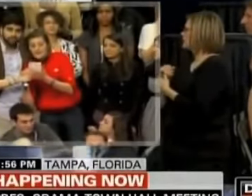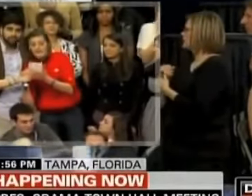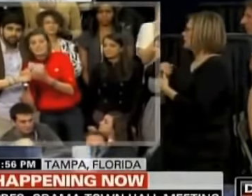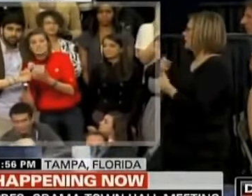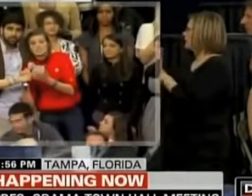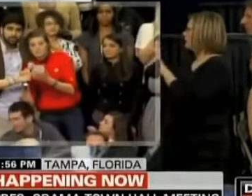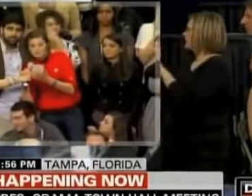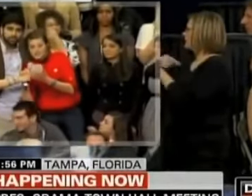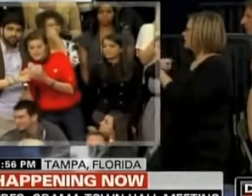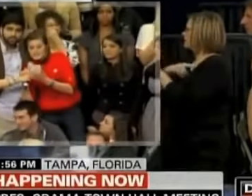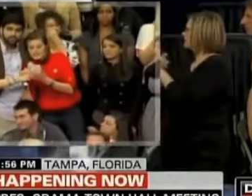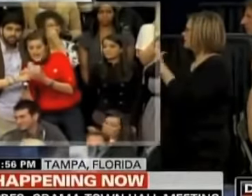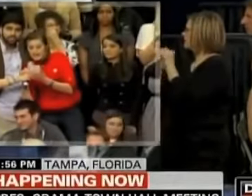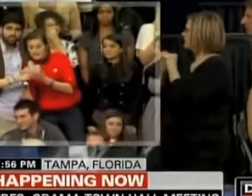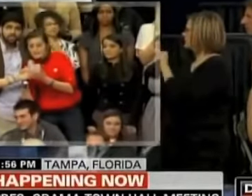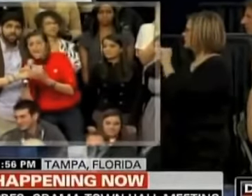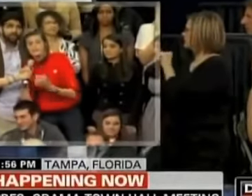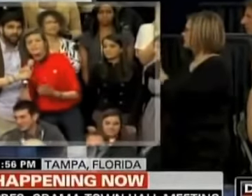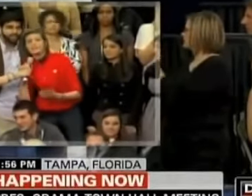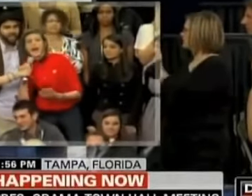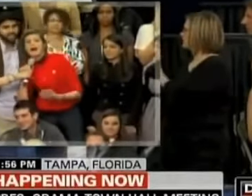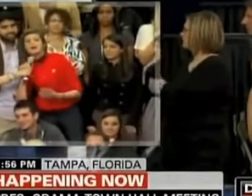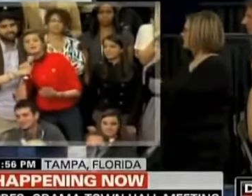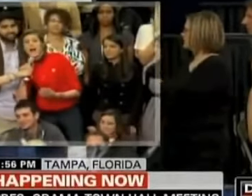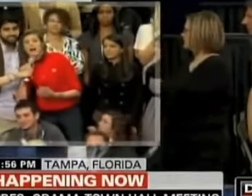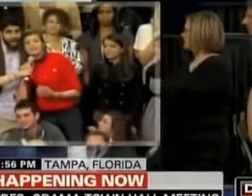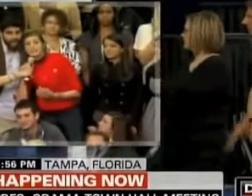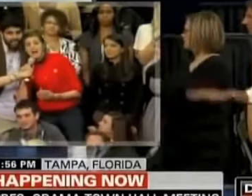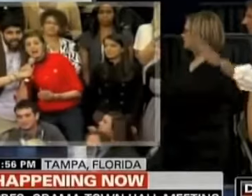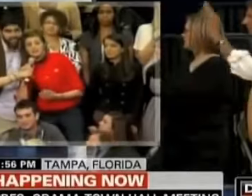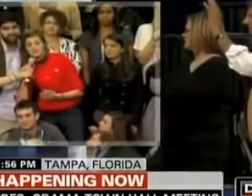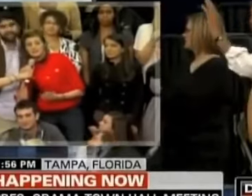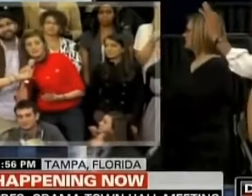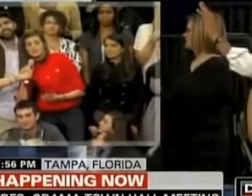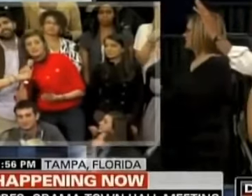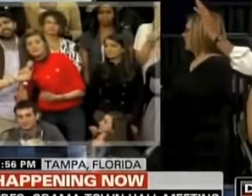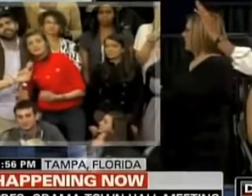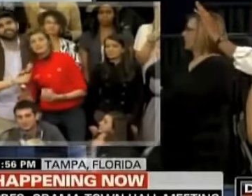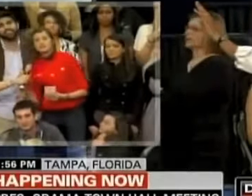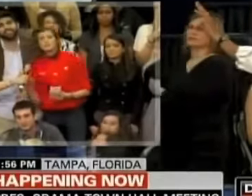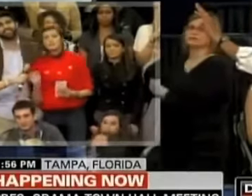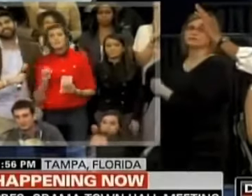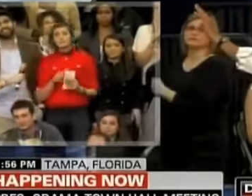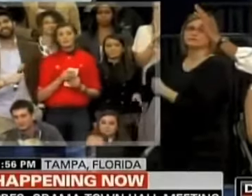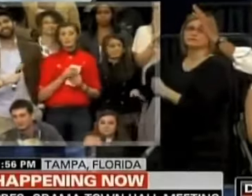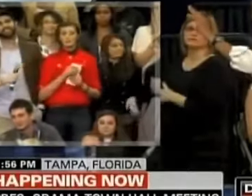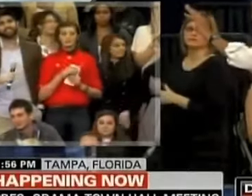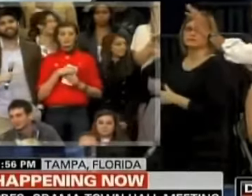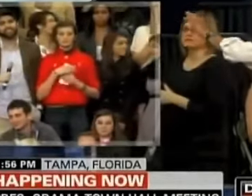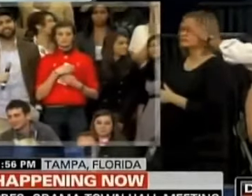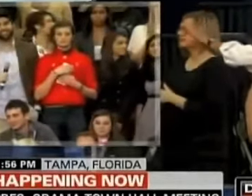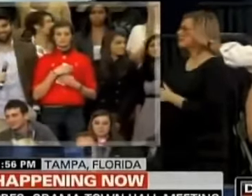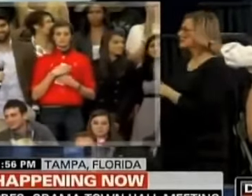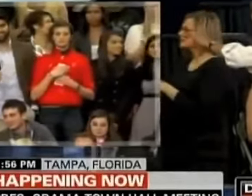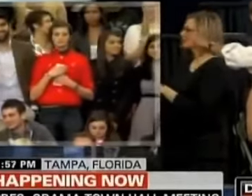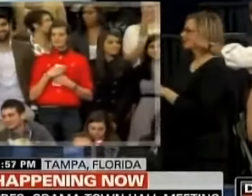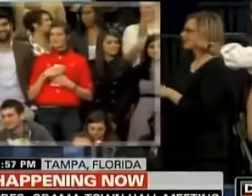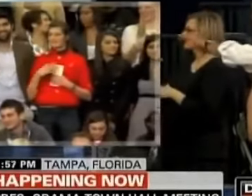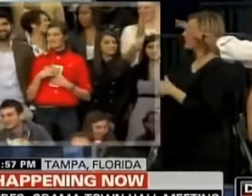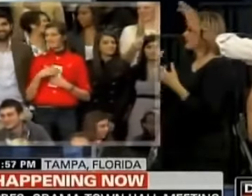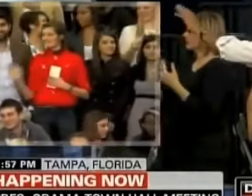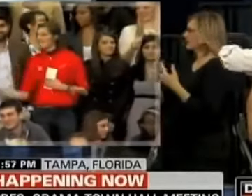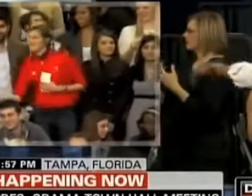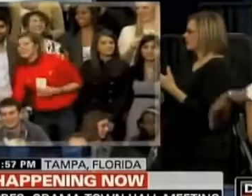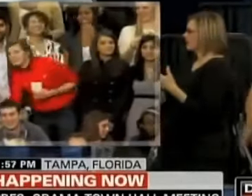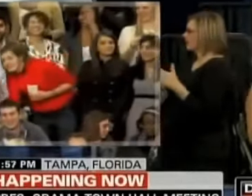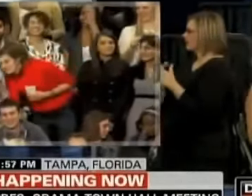support financially with billions of dollars coming from our tax dollars? Okay, now everybody's got to be courteous. Everybody's answering the